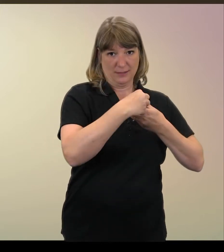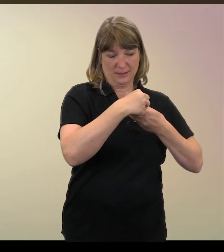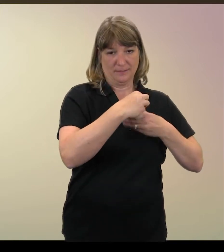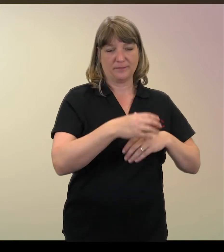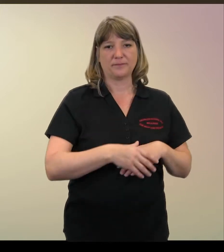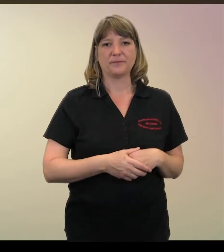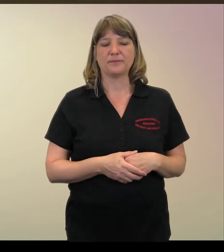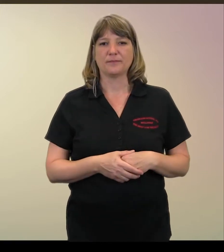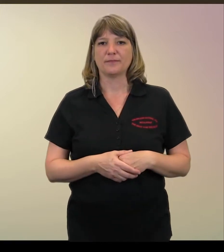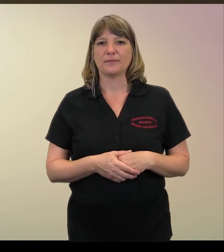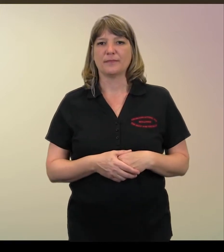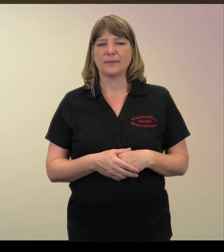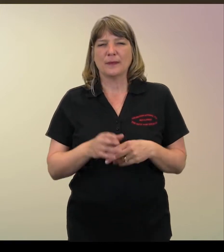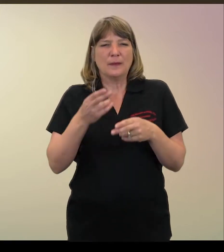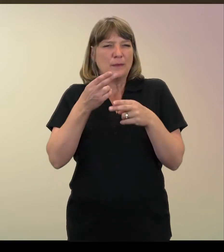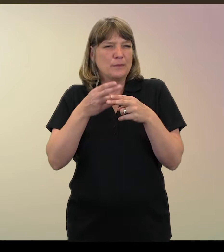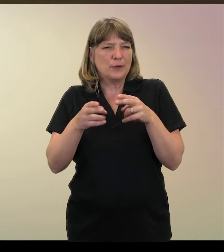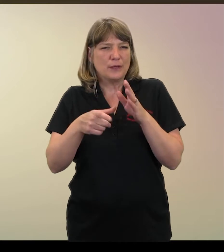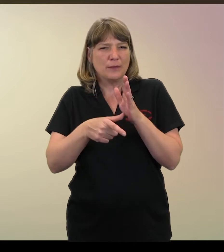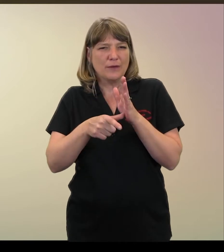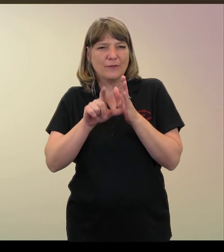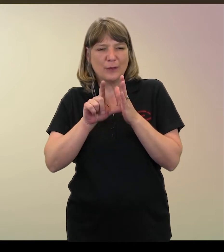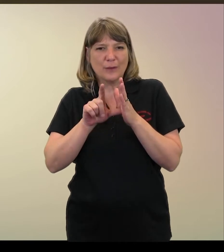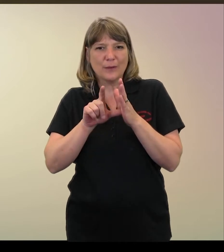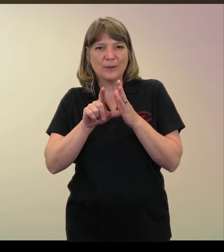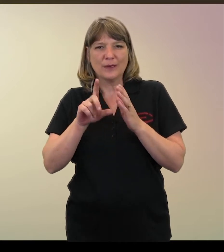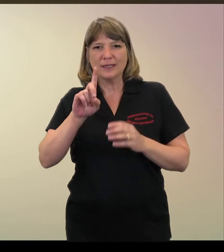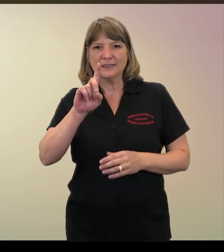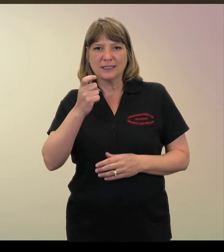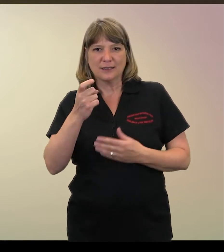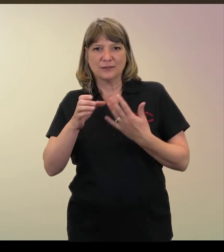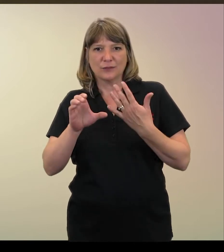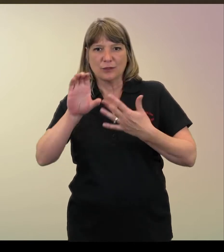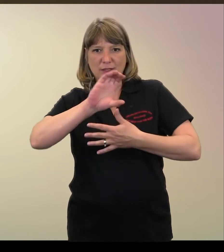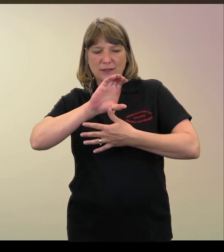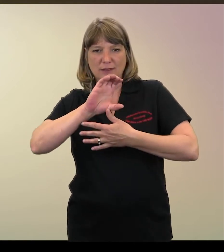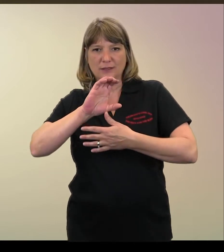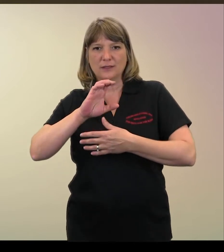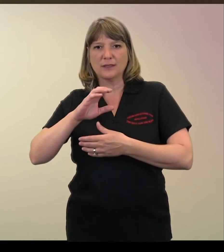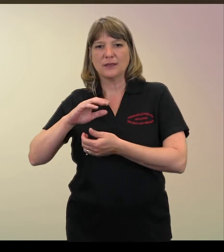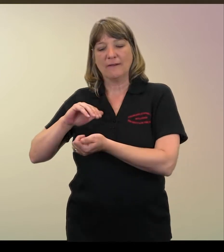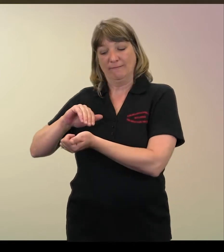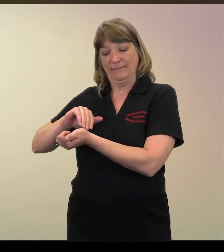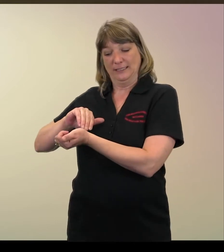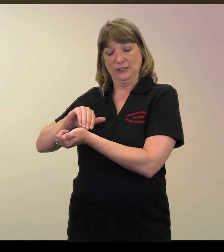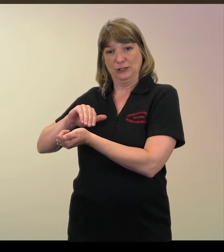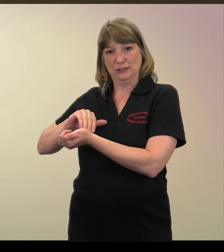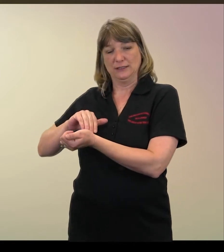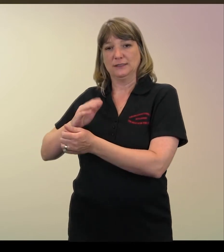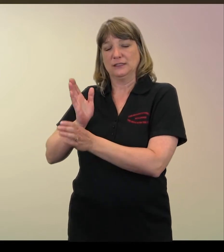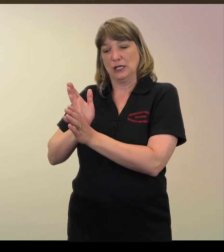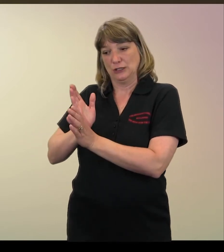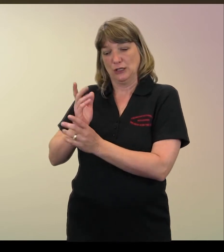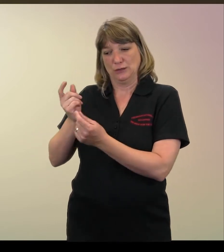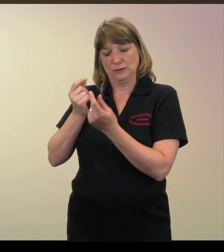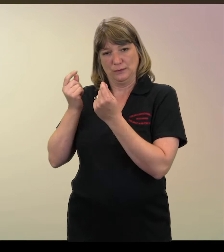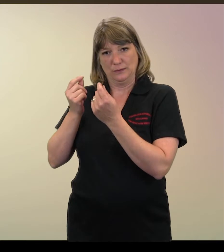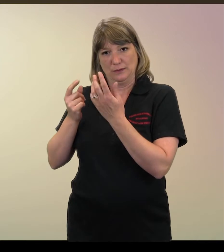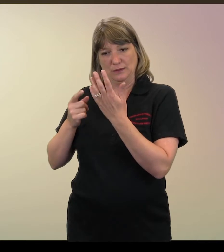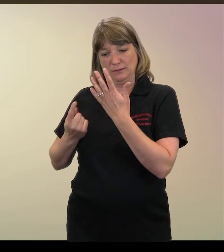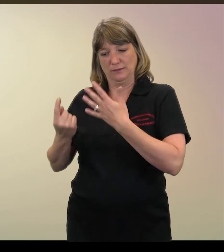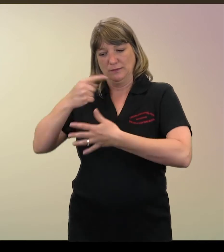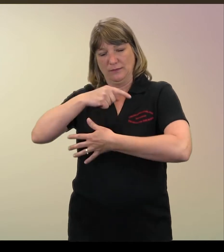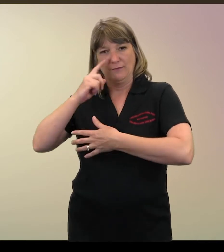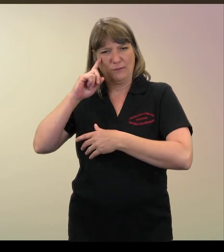autism. Just to briefly review those diagnostic criteria that physicians and